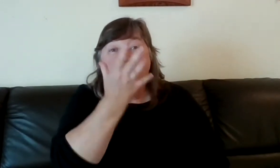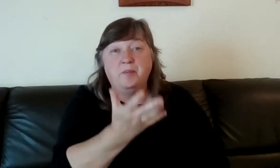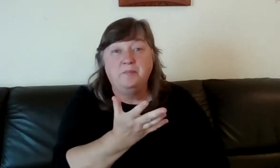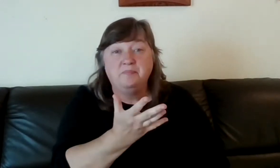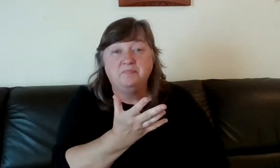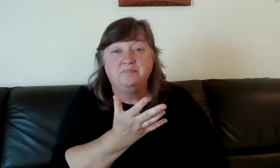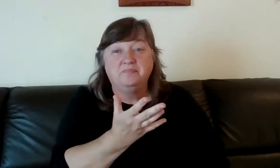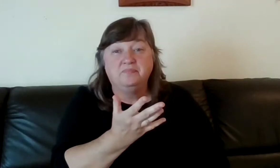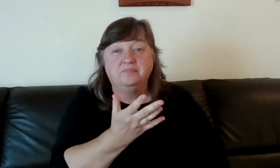Warm.